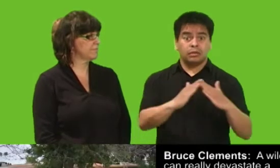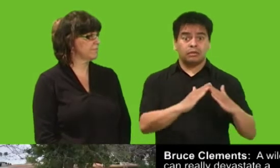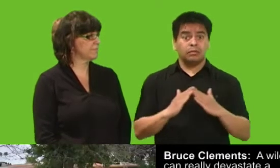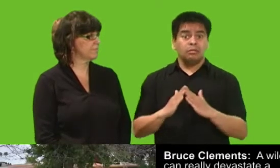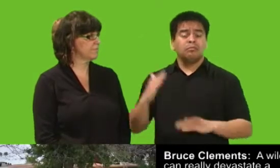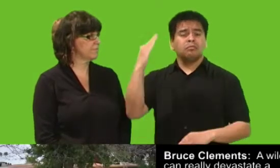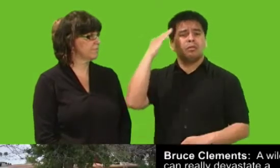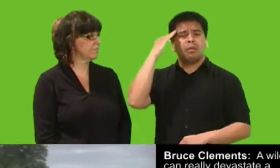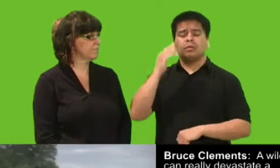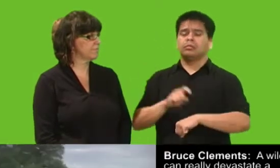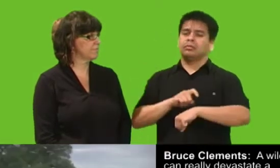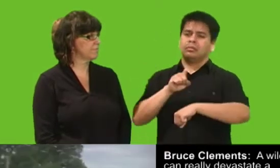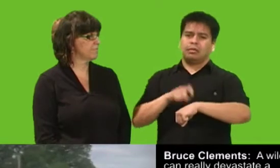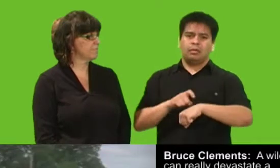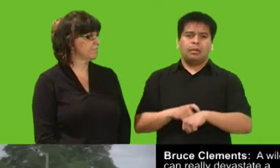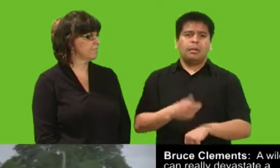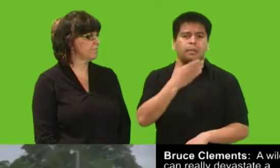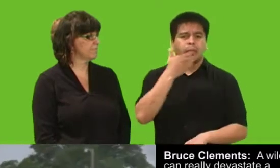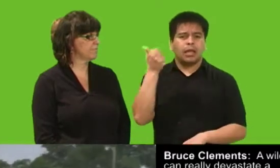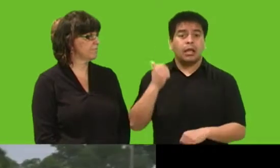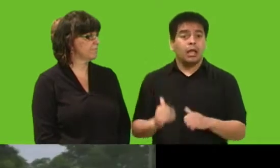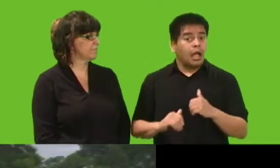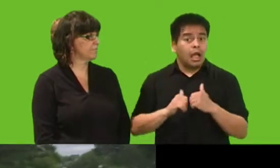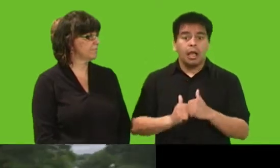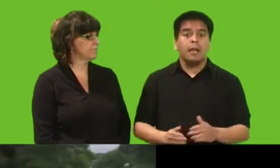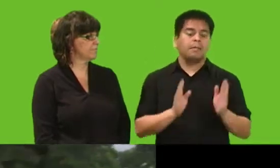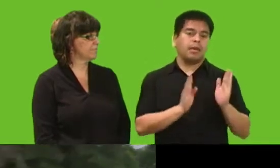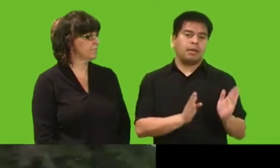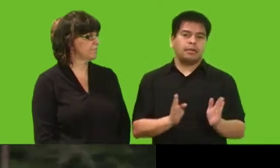really be the death blow to some communities.